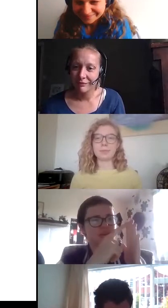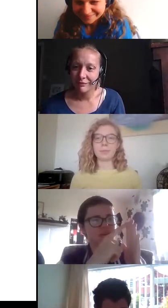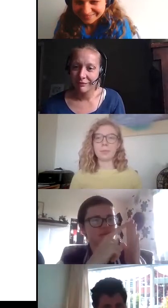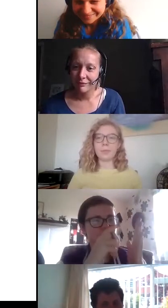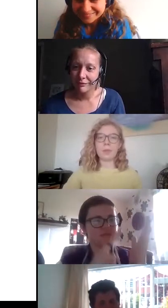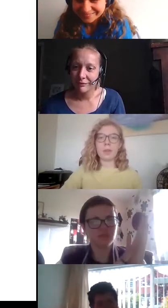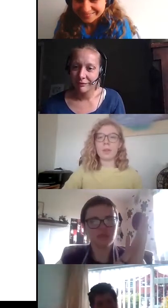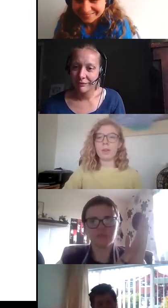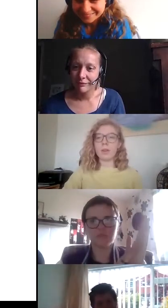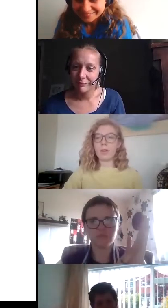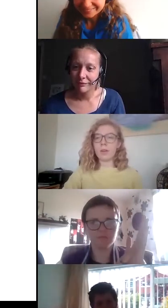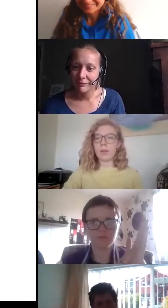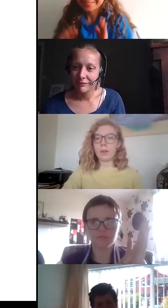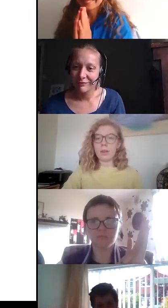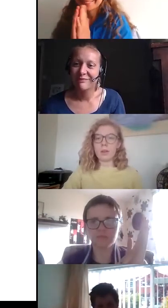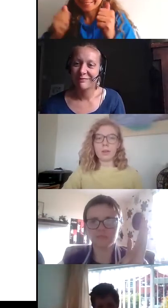Yeah,